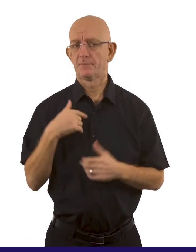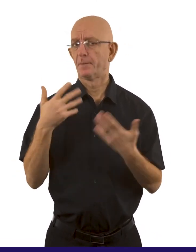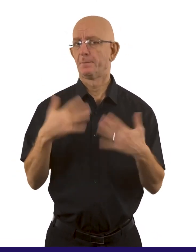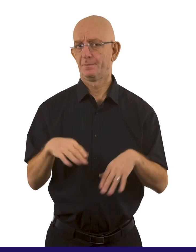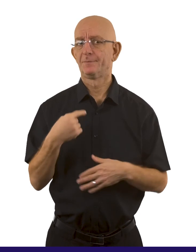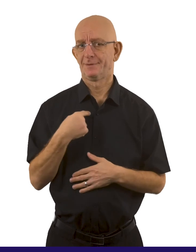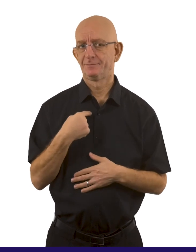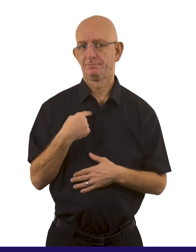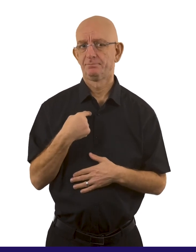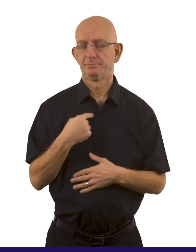Yes.